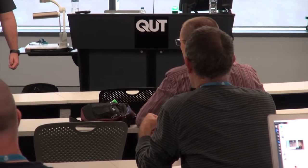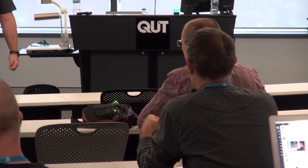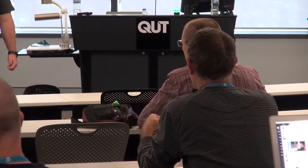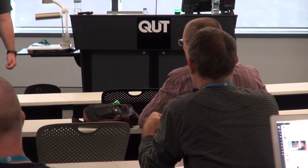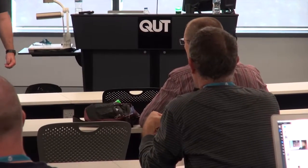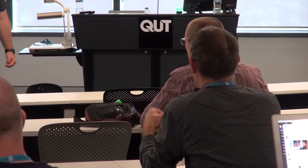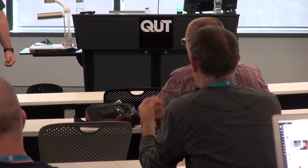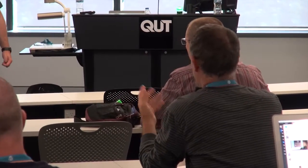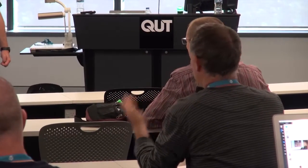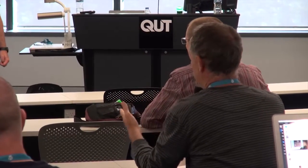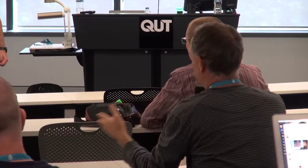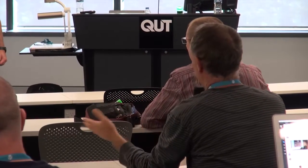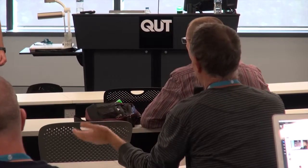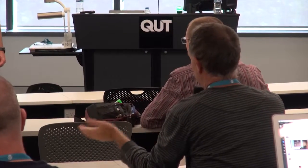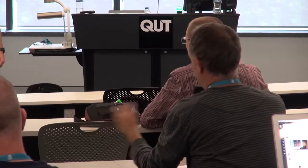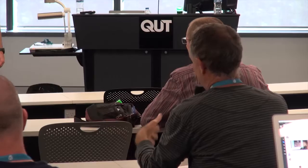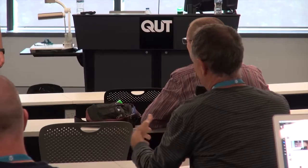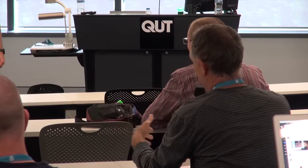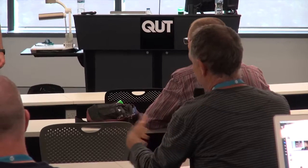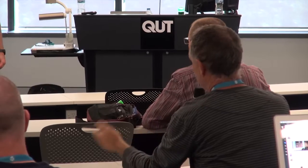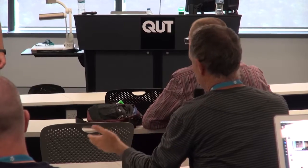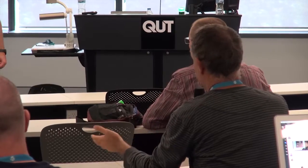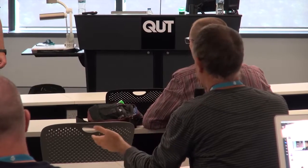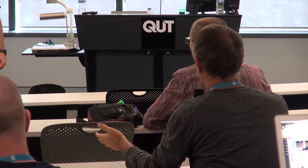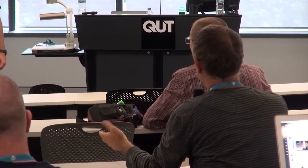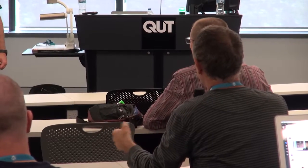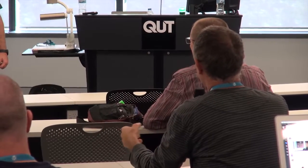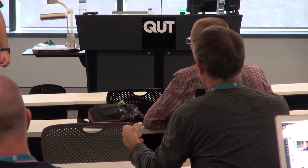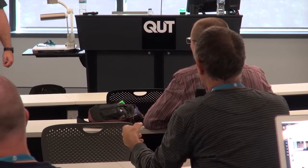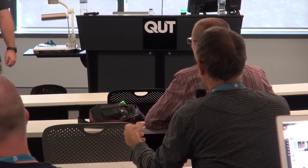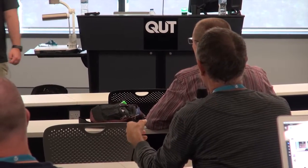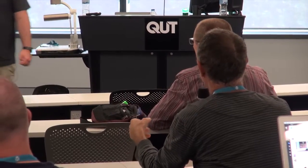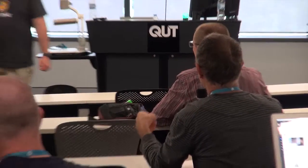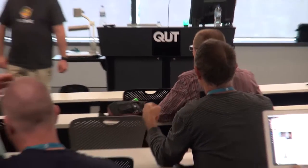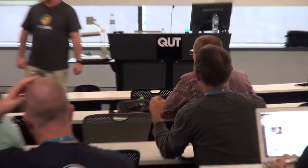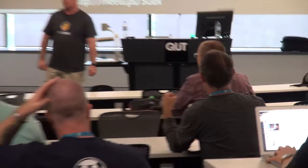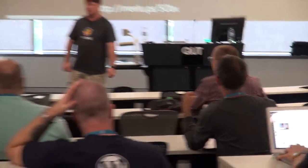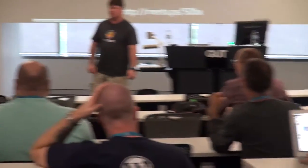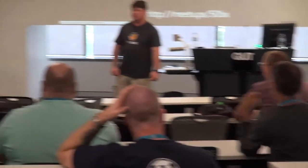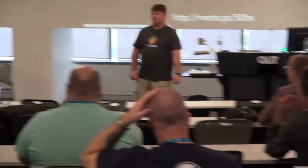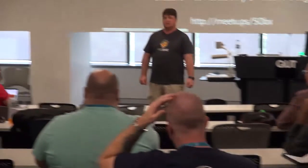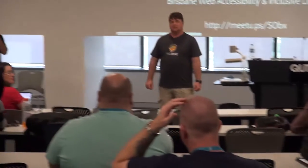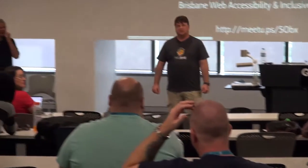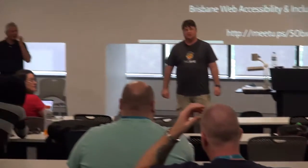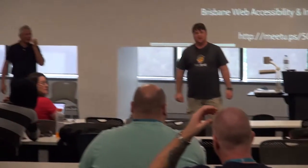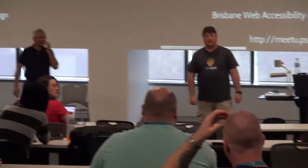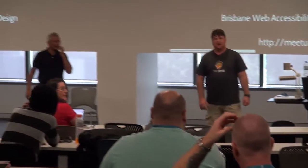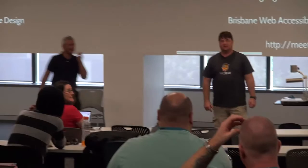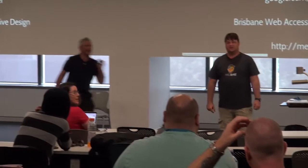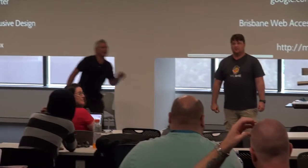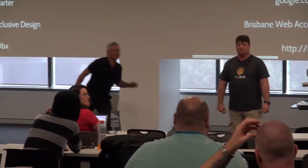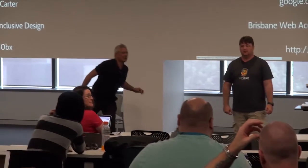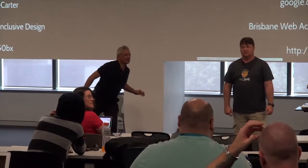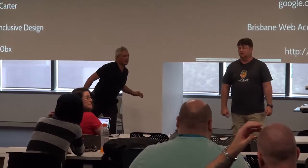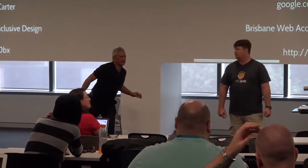numbers? Like what kind of audience gets lost when this is not done? Okay. A numbers or percentage? Yeah, I